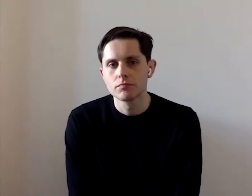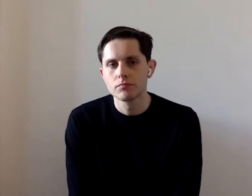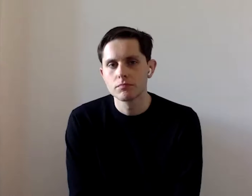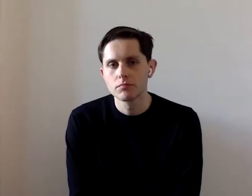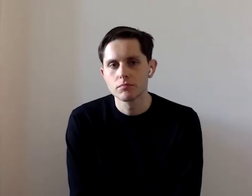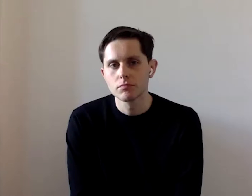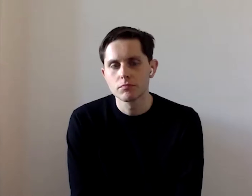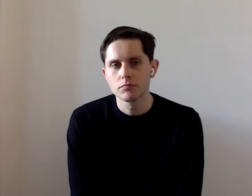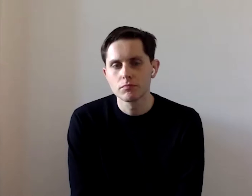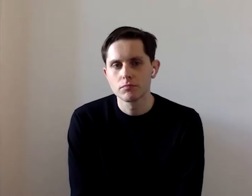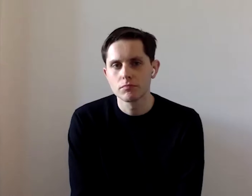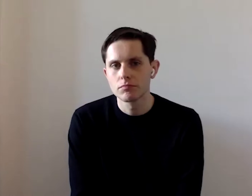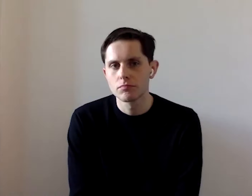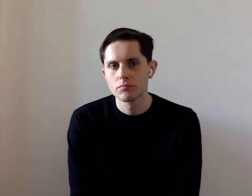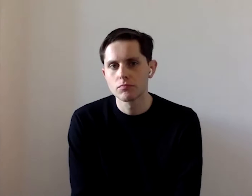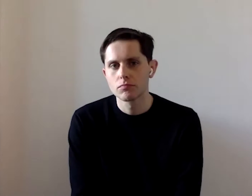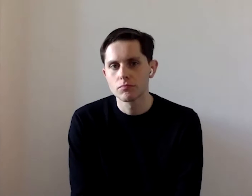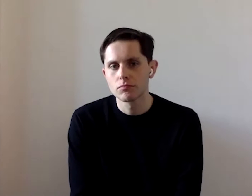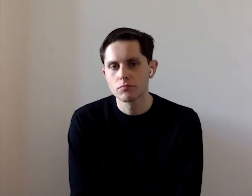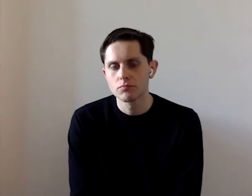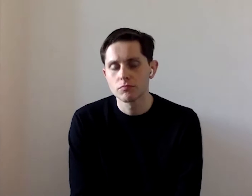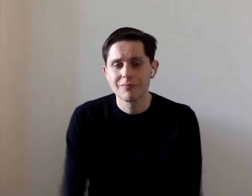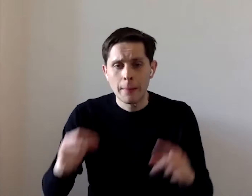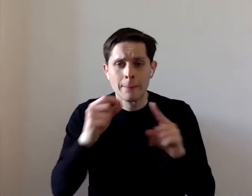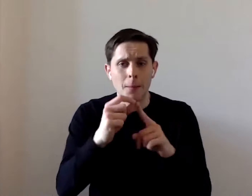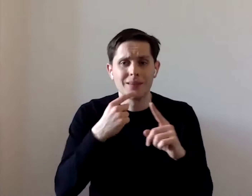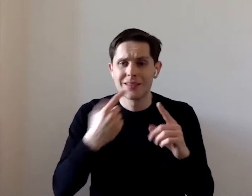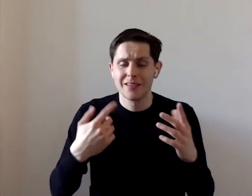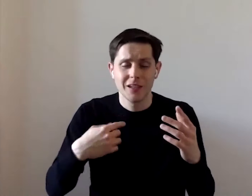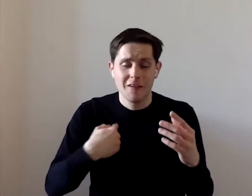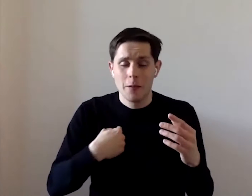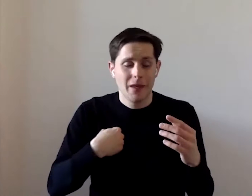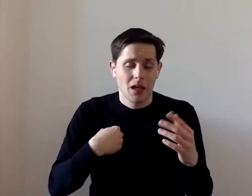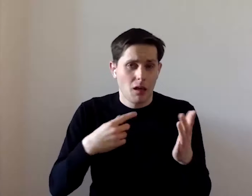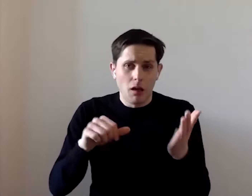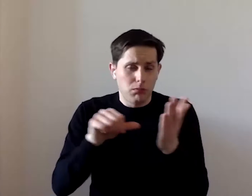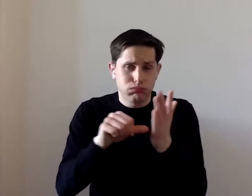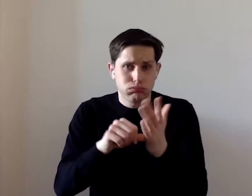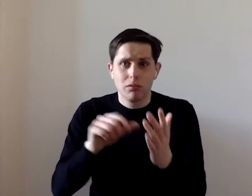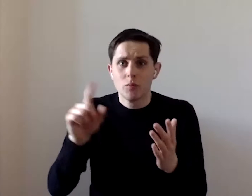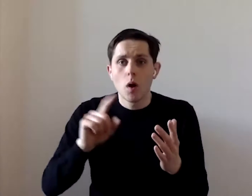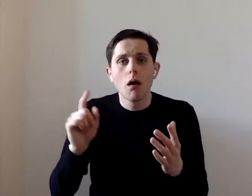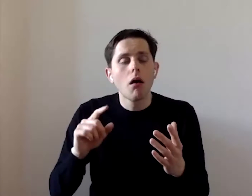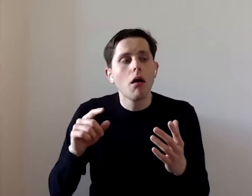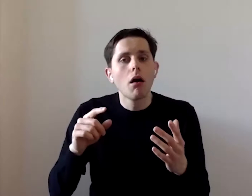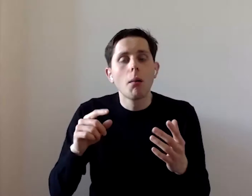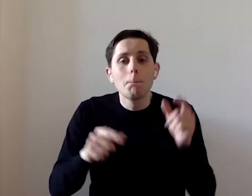career, I'd be happy with that. At the moment, the biggest thing for me is so often the issues